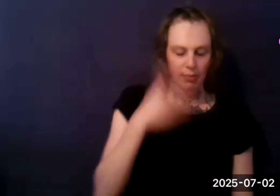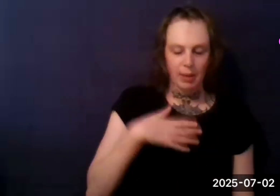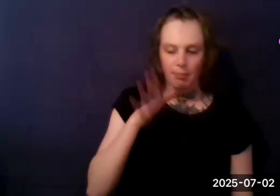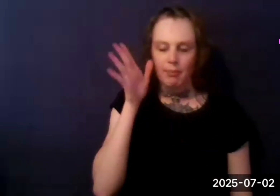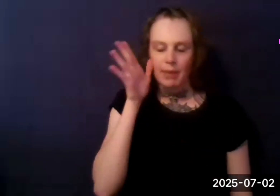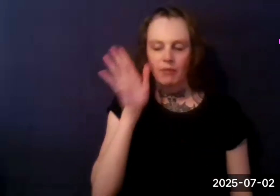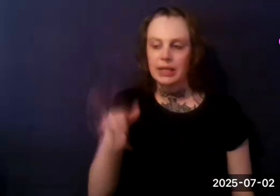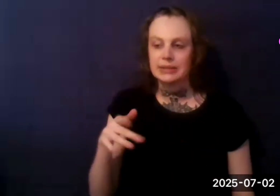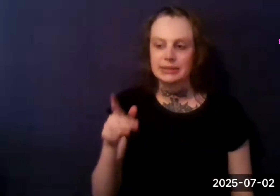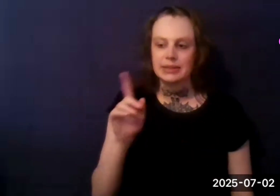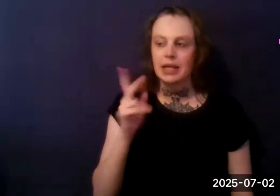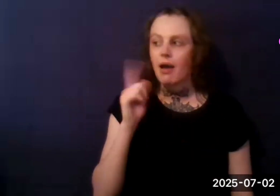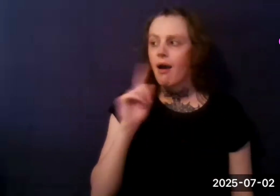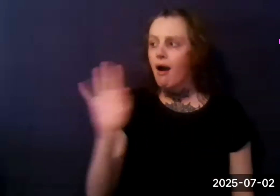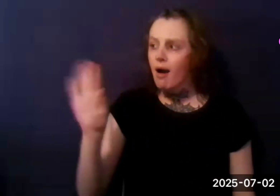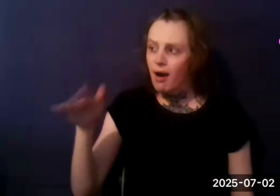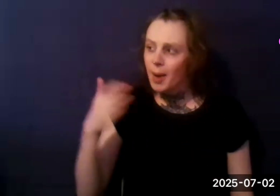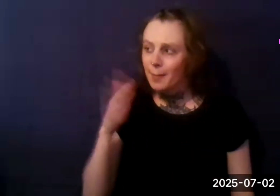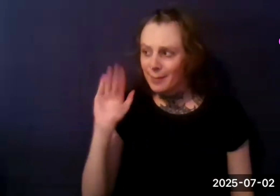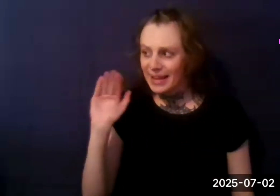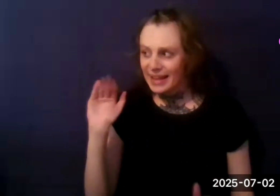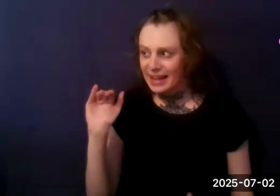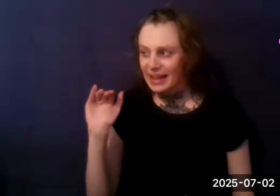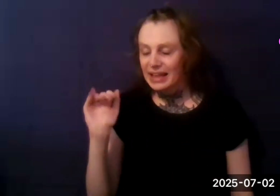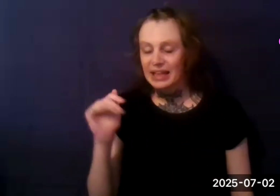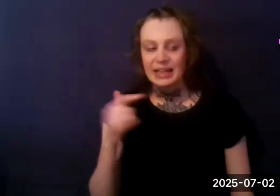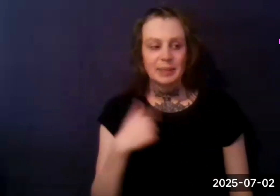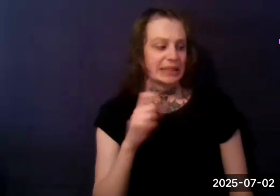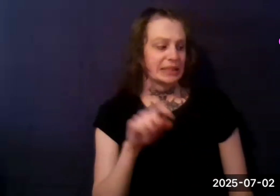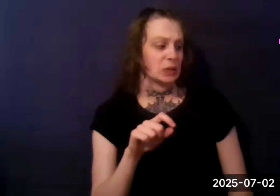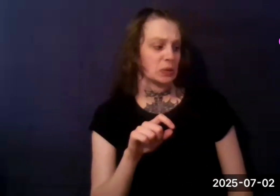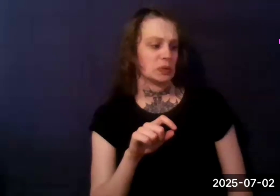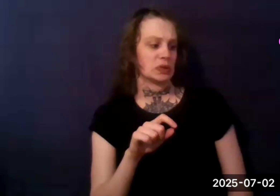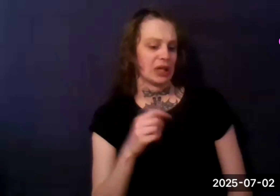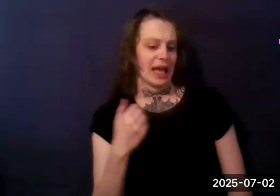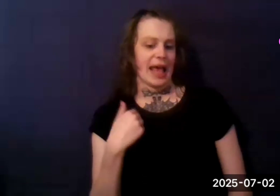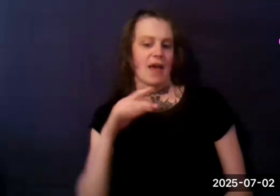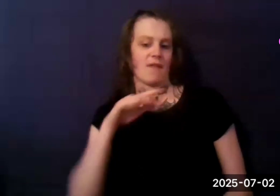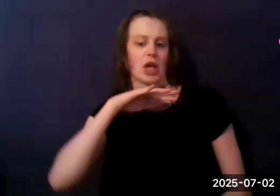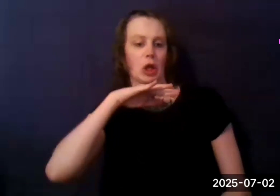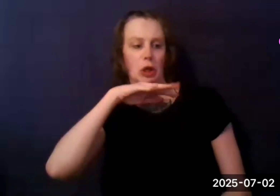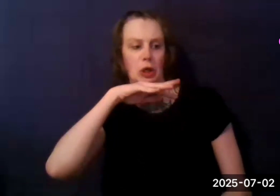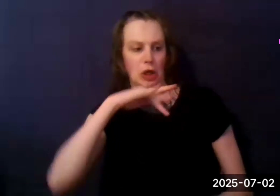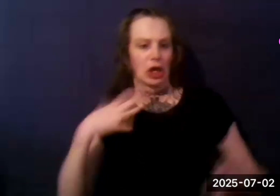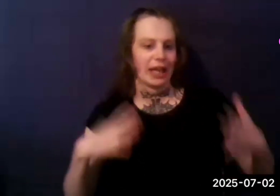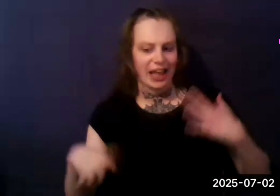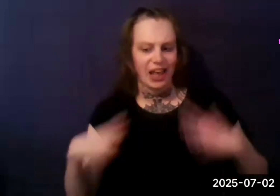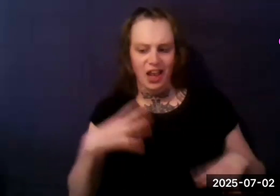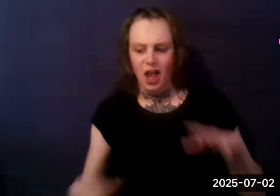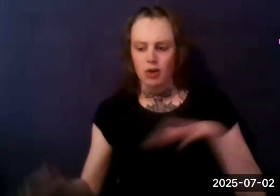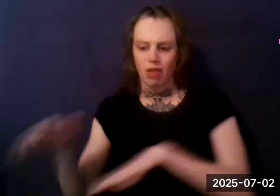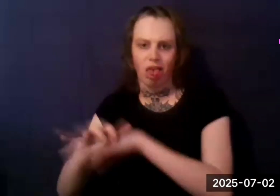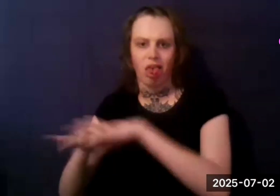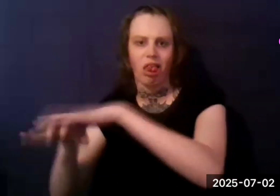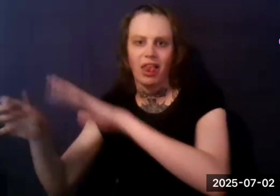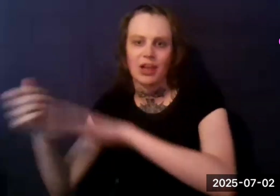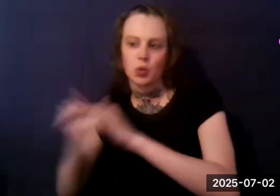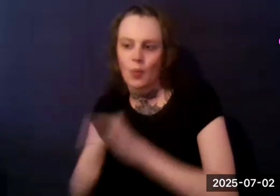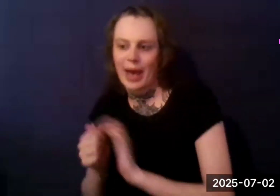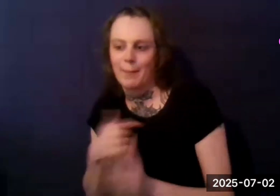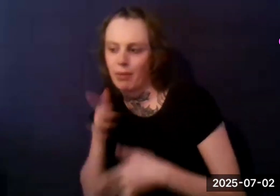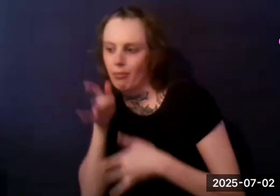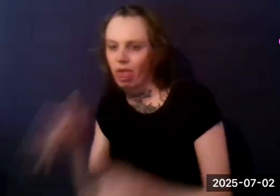yeah, don't look too closely because it was definitely not like dirty clothes hidden under the bed right now. And that did not dissuade me at all